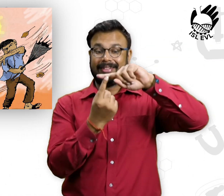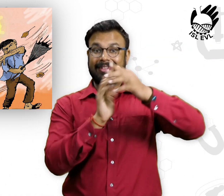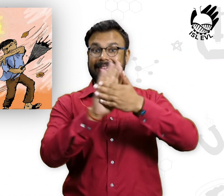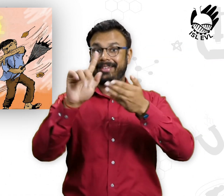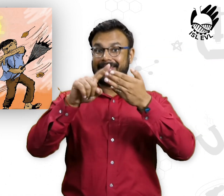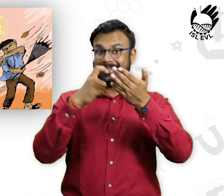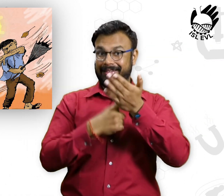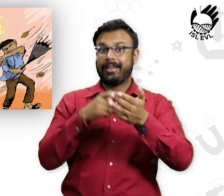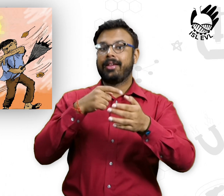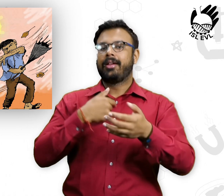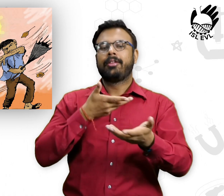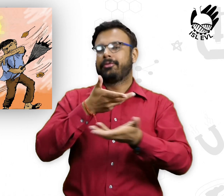not weather.